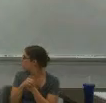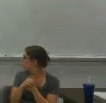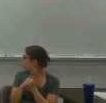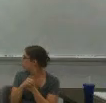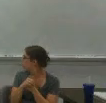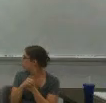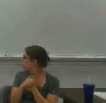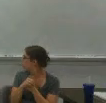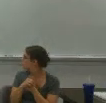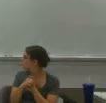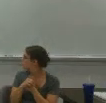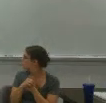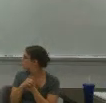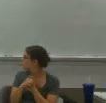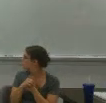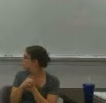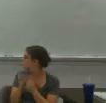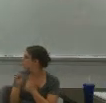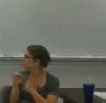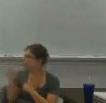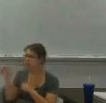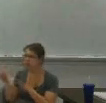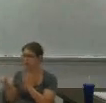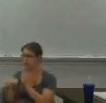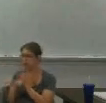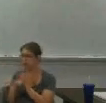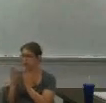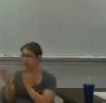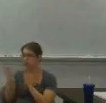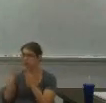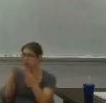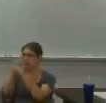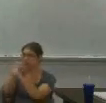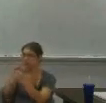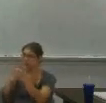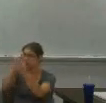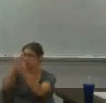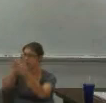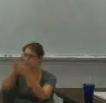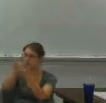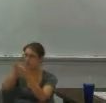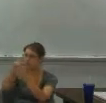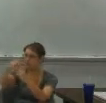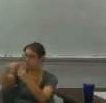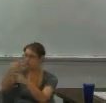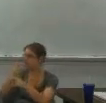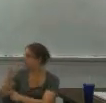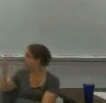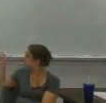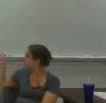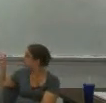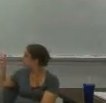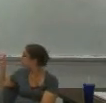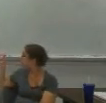that this minus is going to be attracted towards that plus.